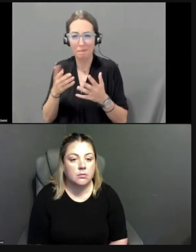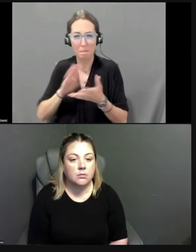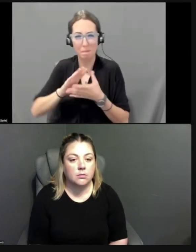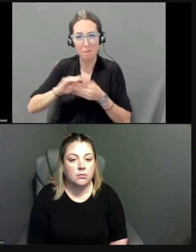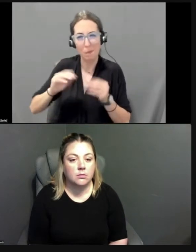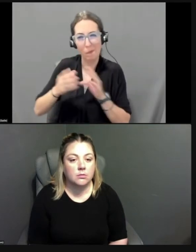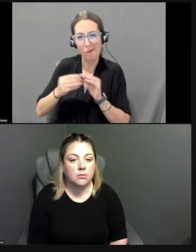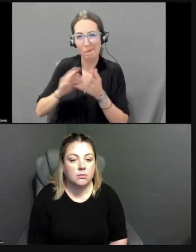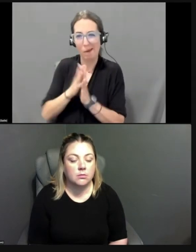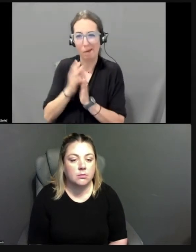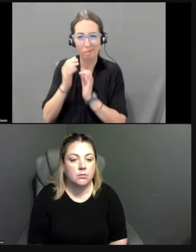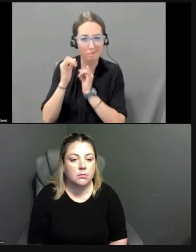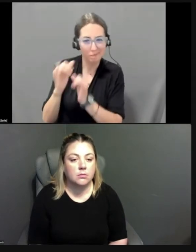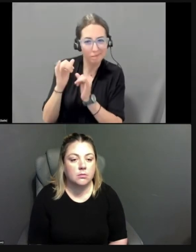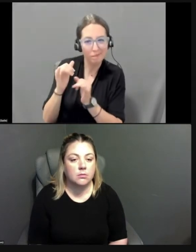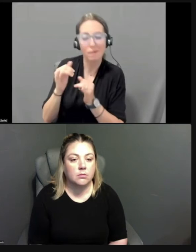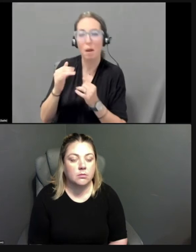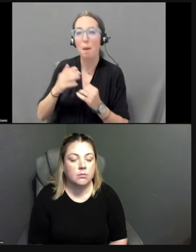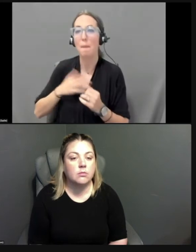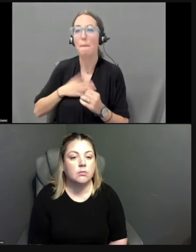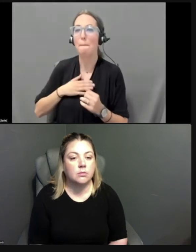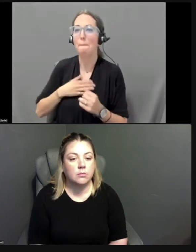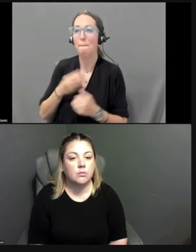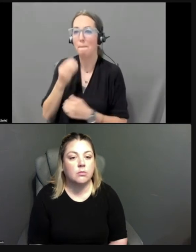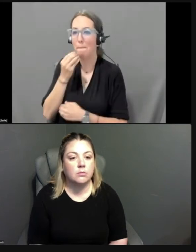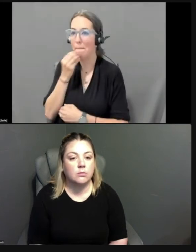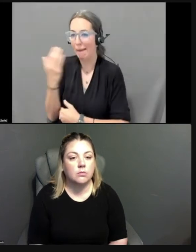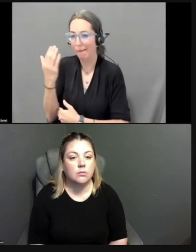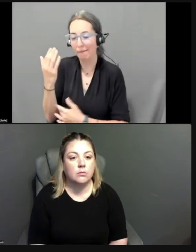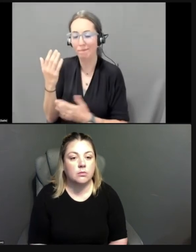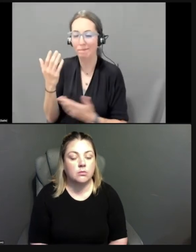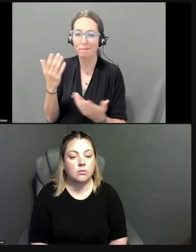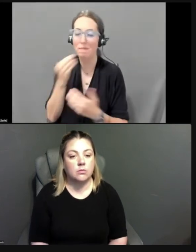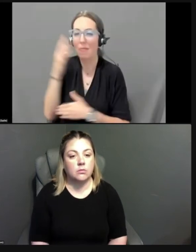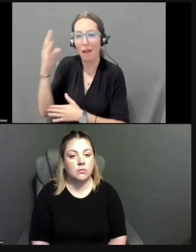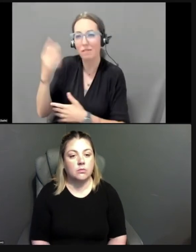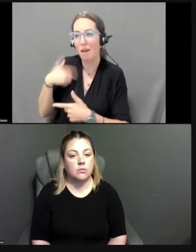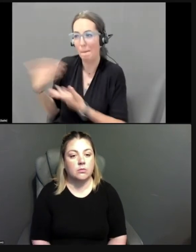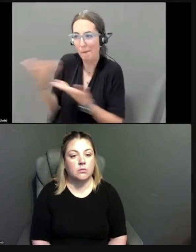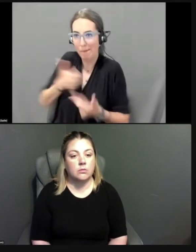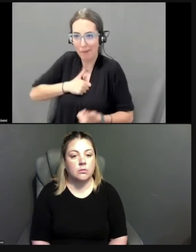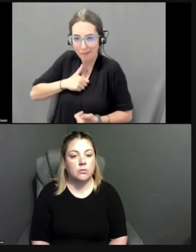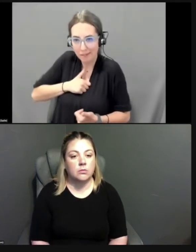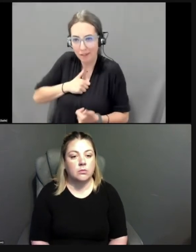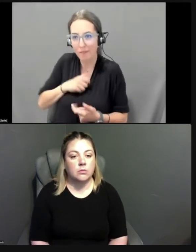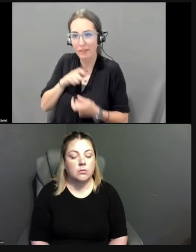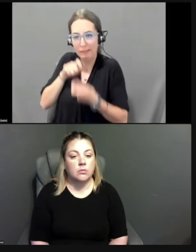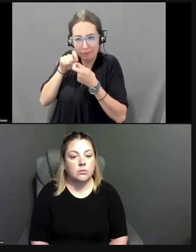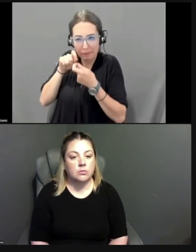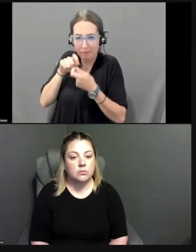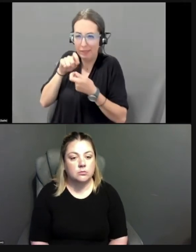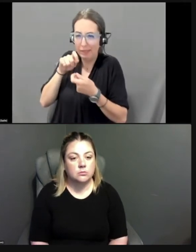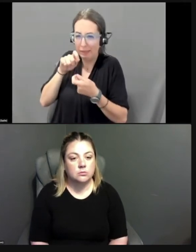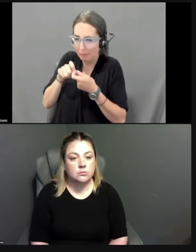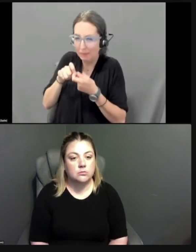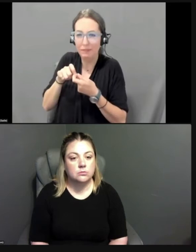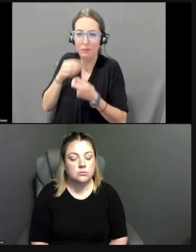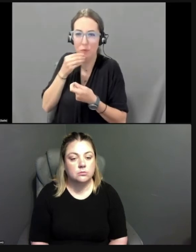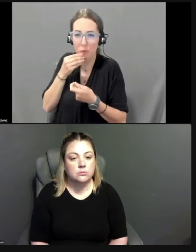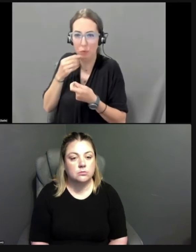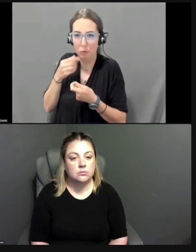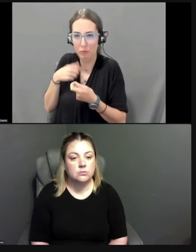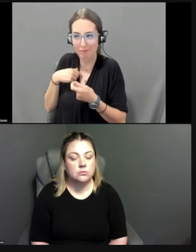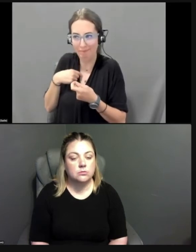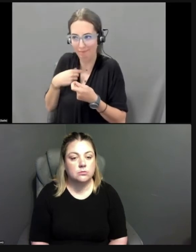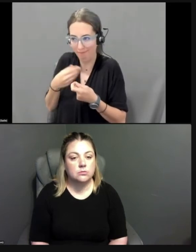own lunch, for example, of very specific foods that I thought that I needed to eat in